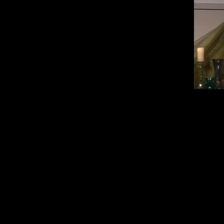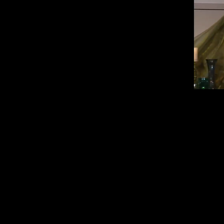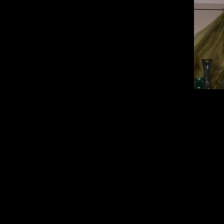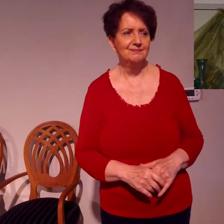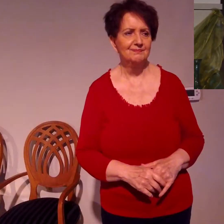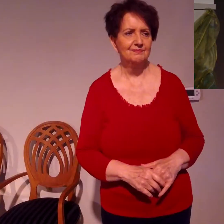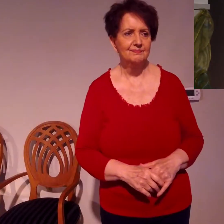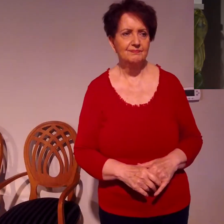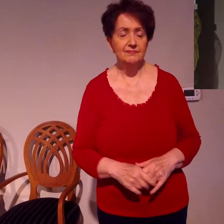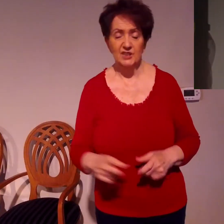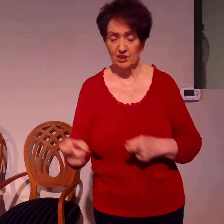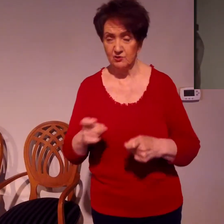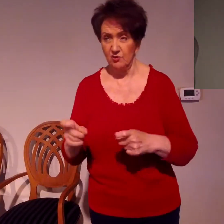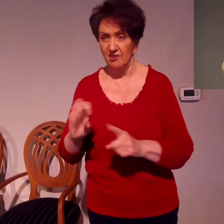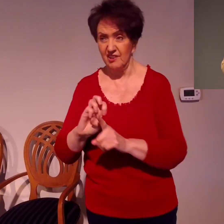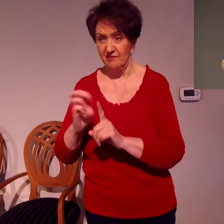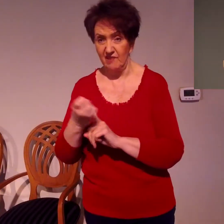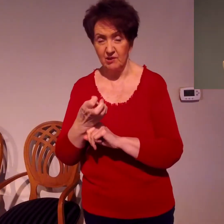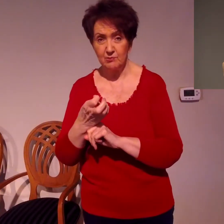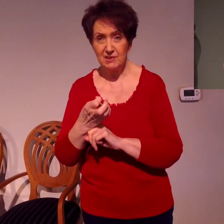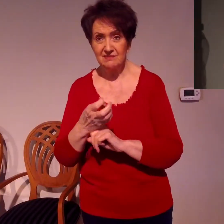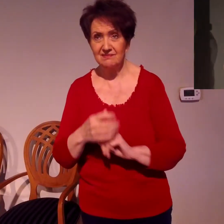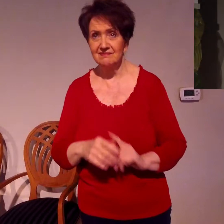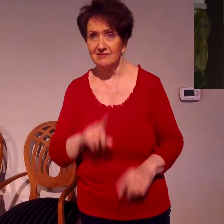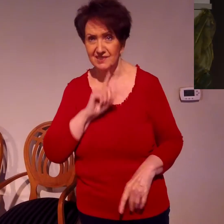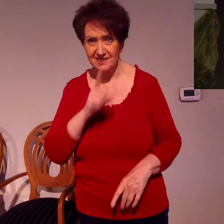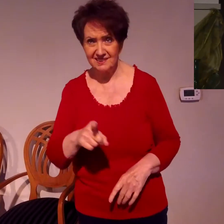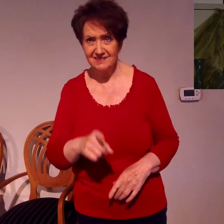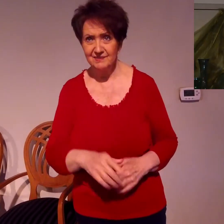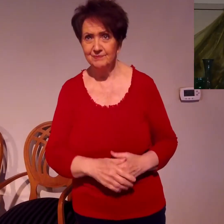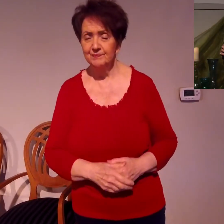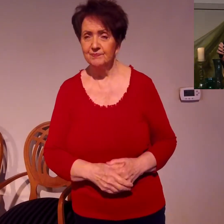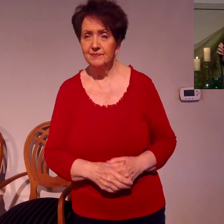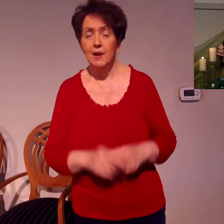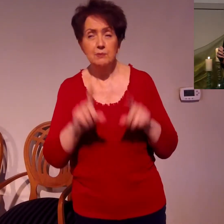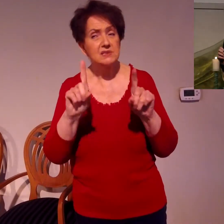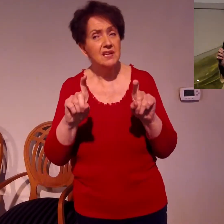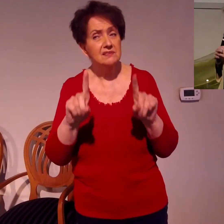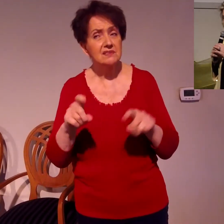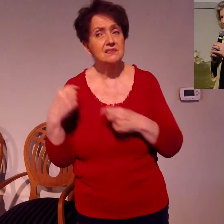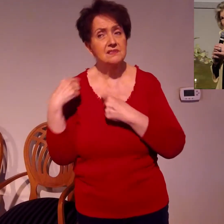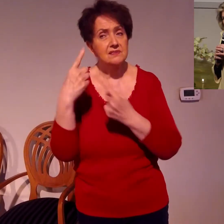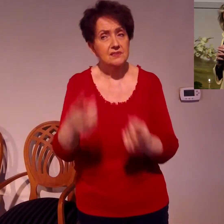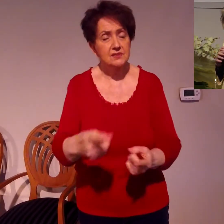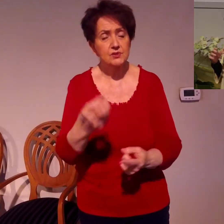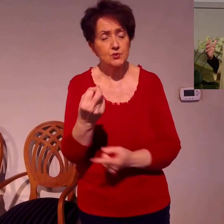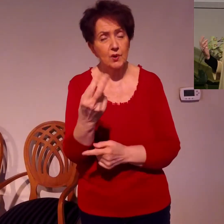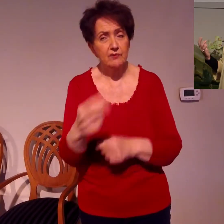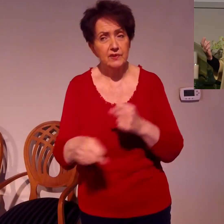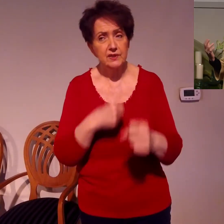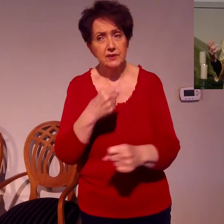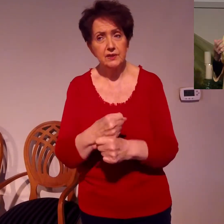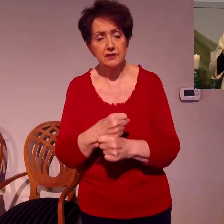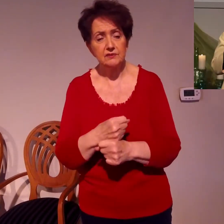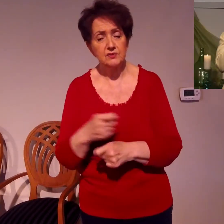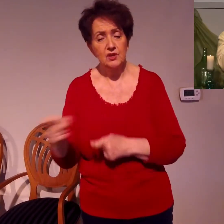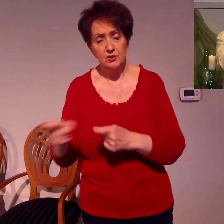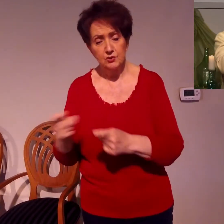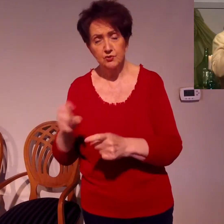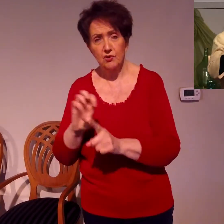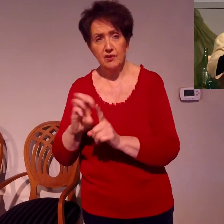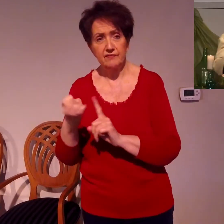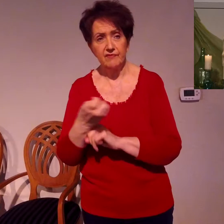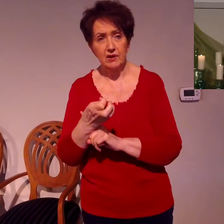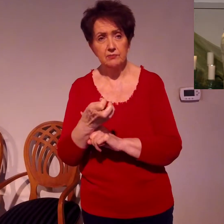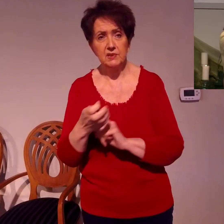We can control our environment. Well, I've been testing this out for 12 years. Really? We can control our own environment?